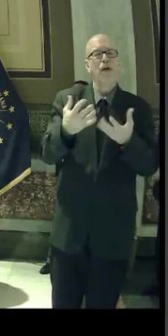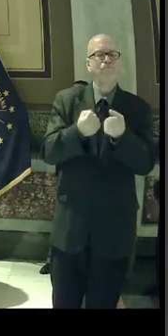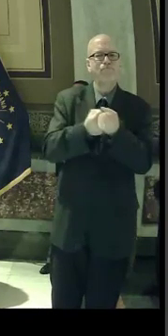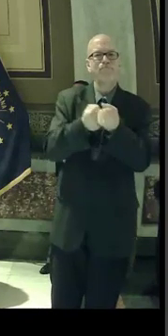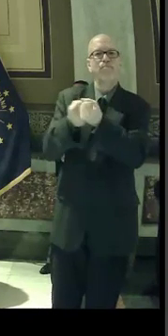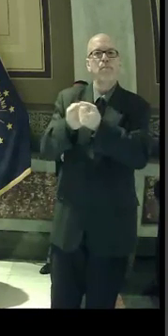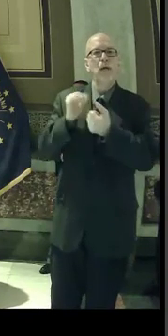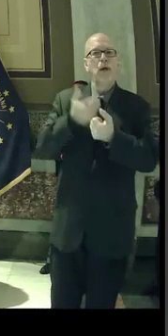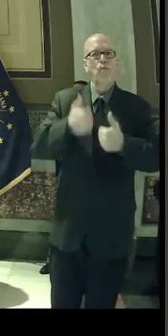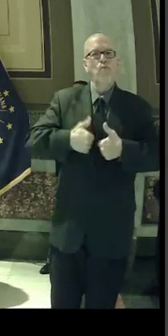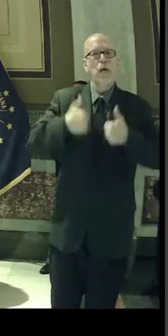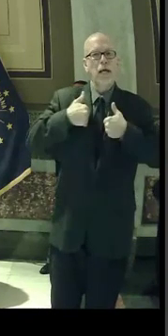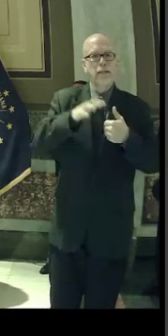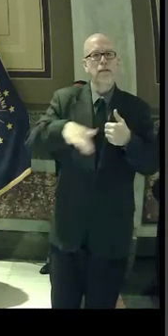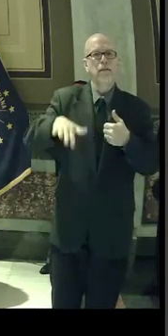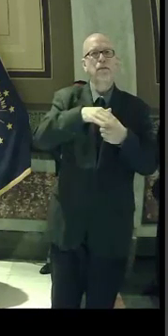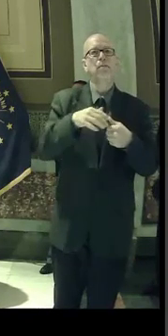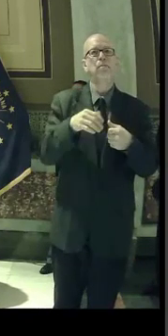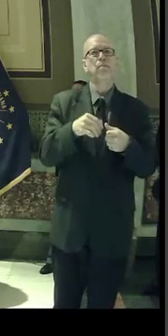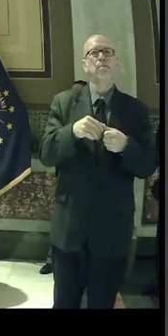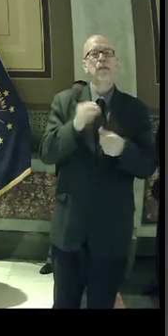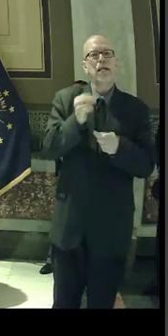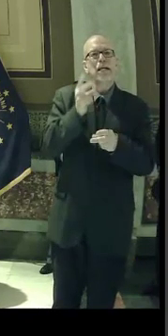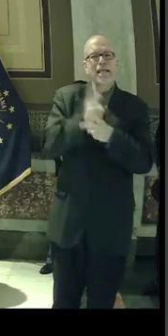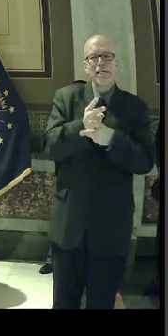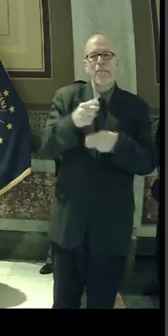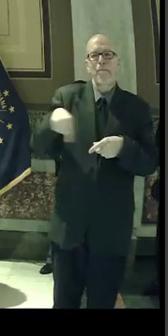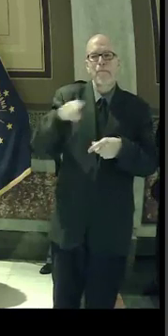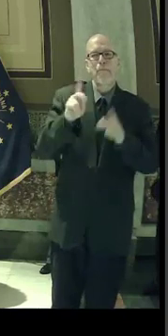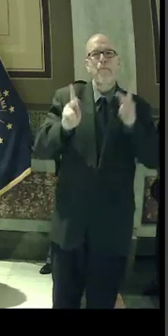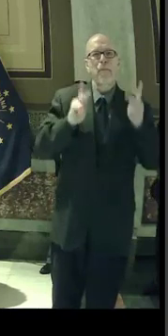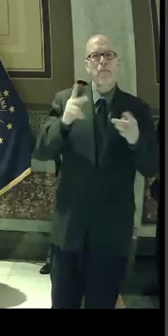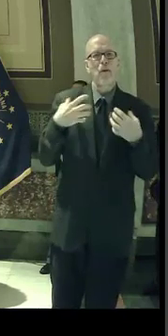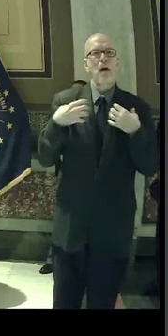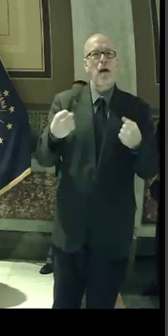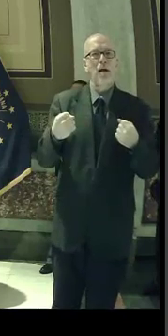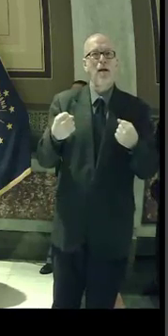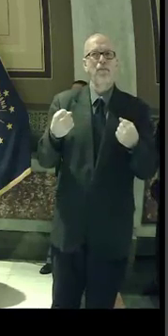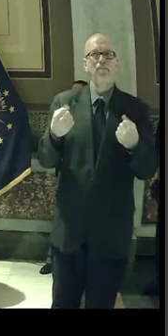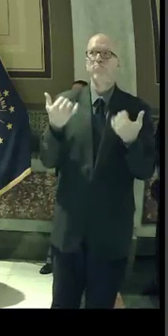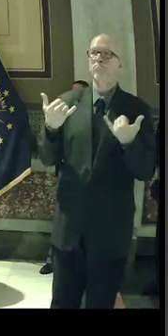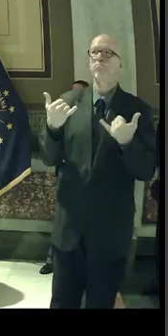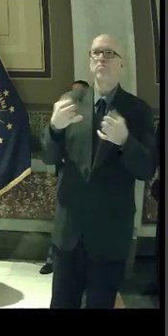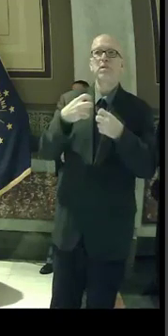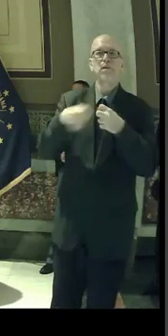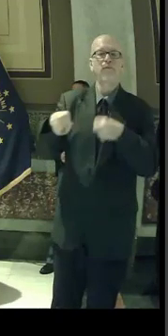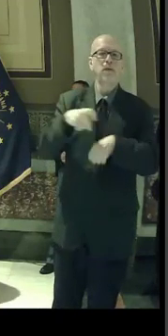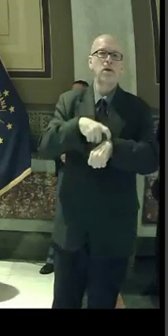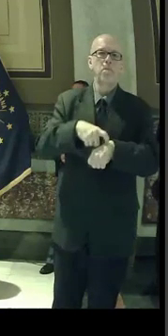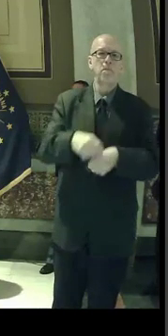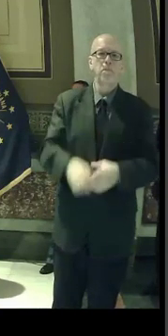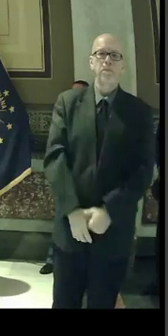to our residents and be able to keep them healthy during these difficult times.